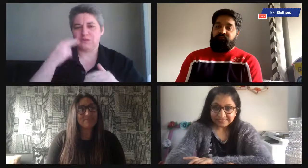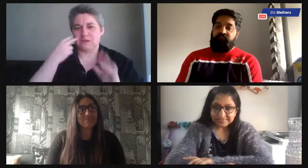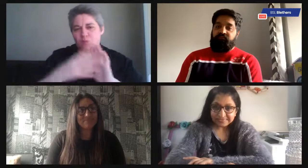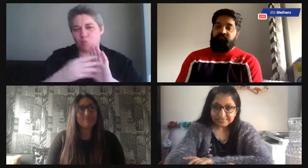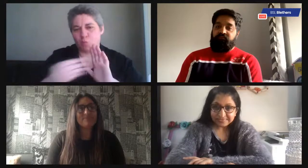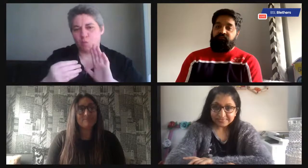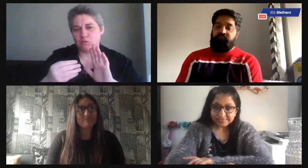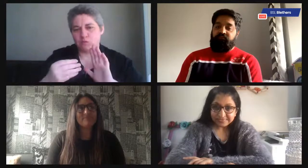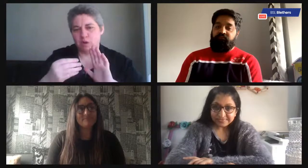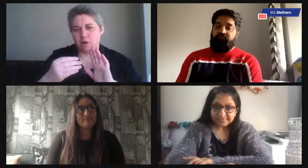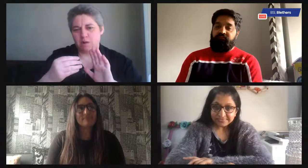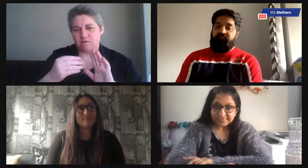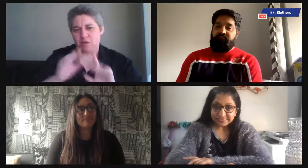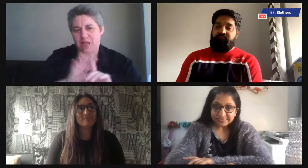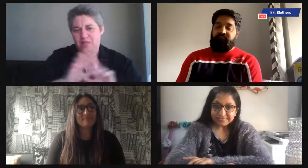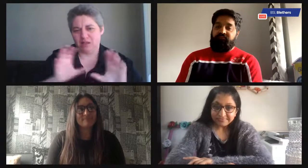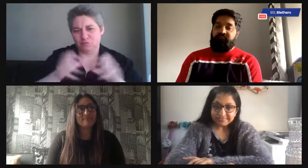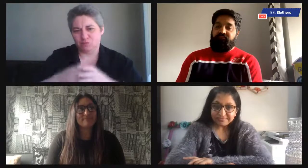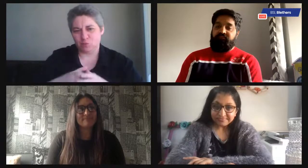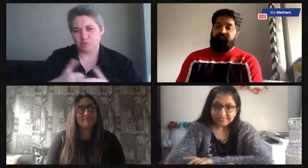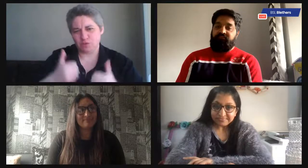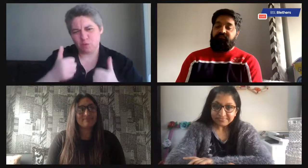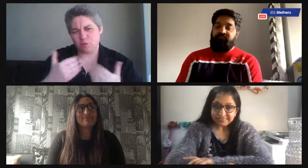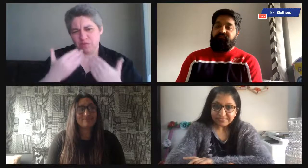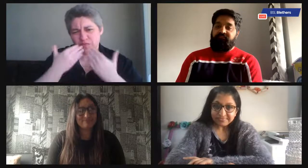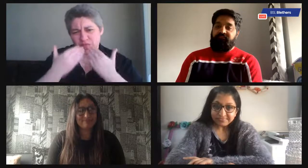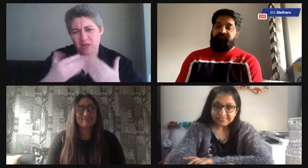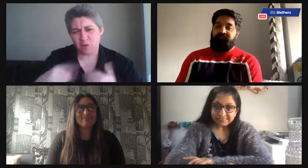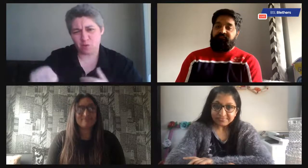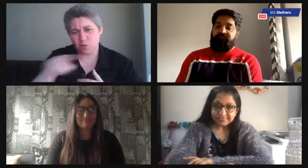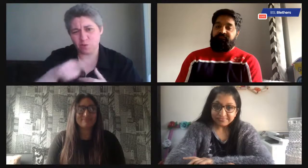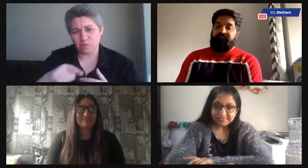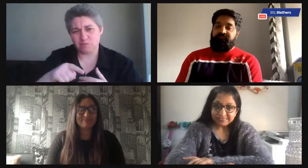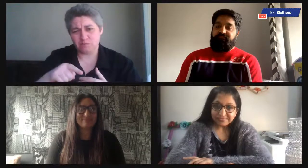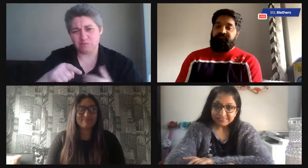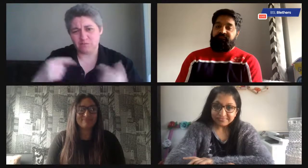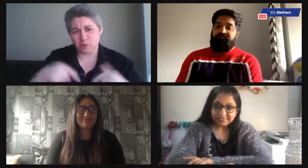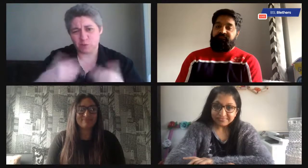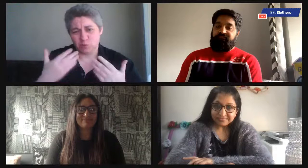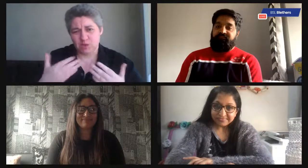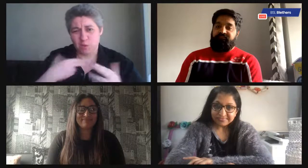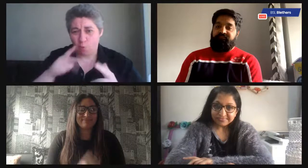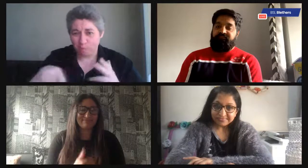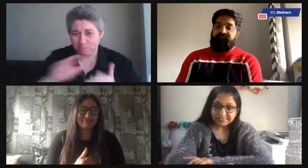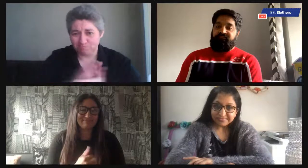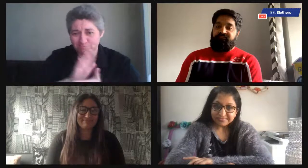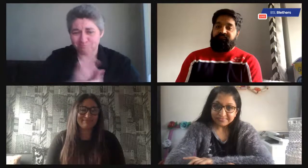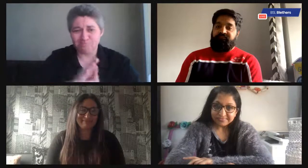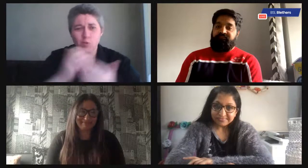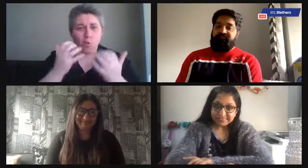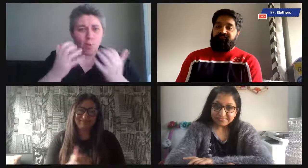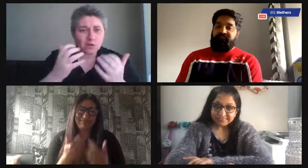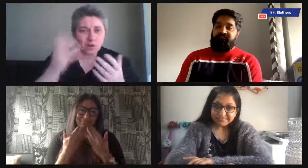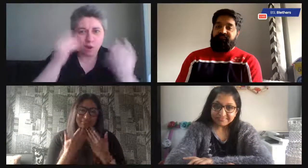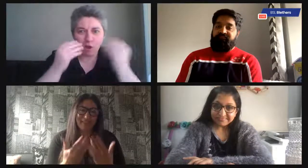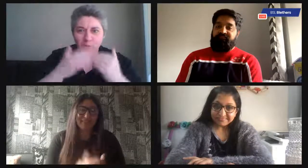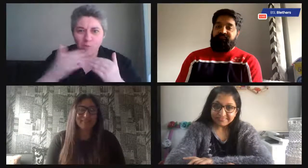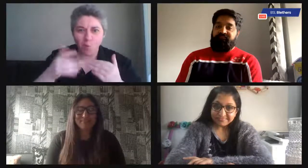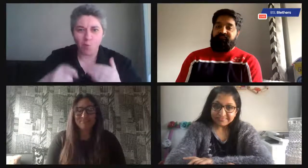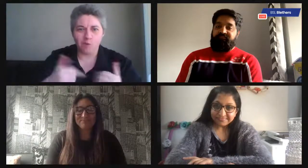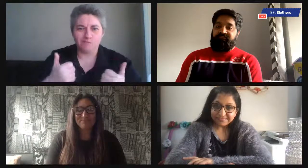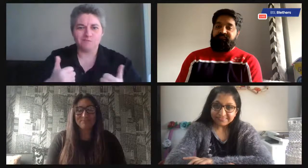your baby. But you're an amazing deaf role model and a fantastic group of people. Thank